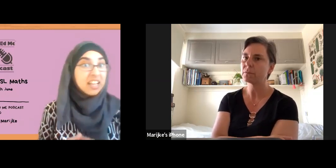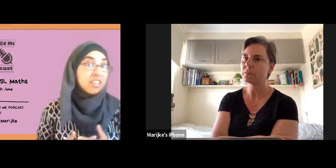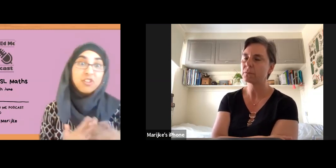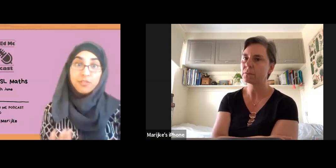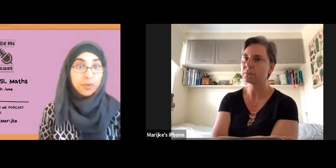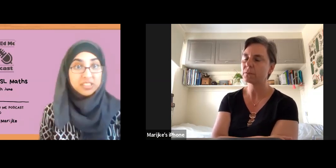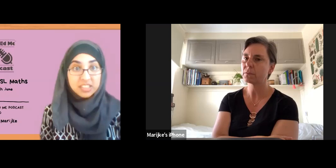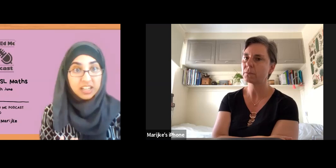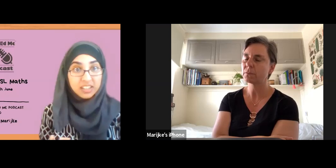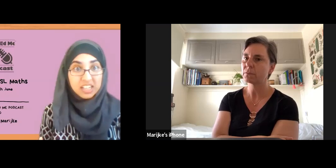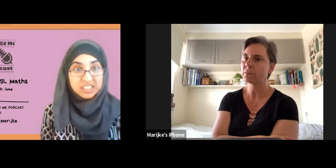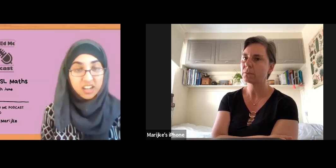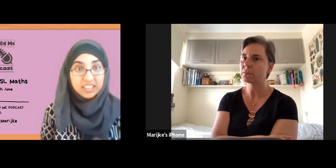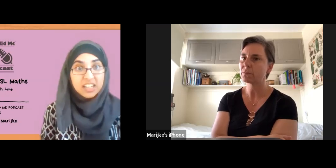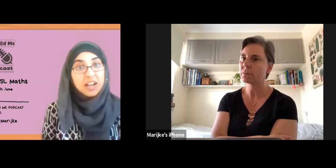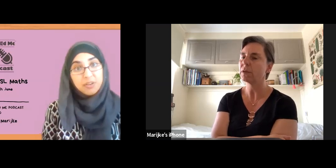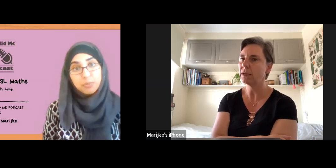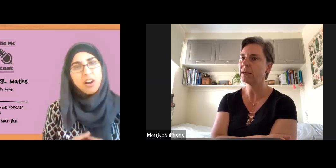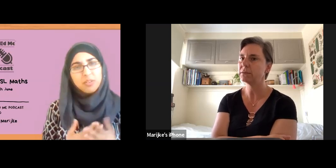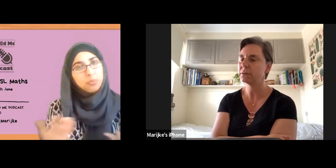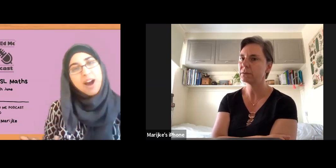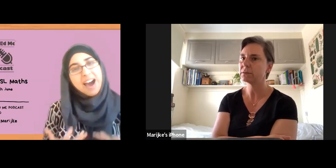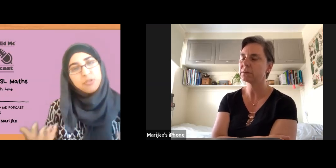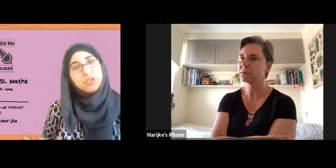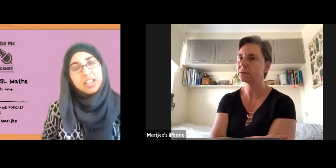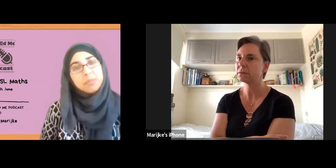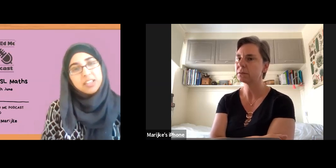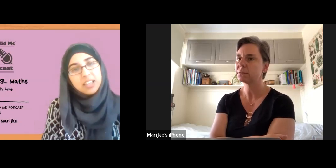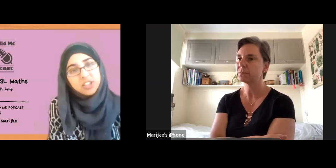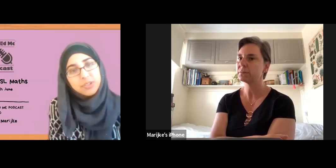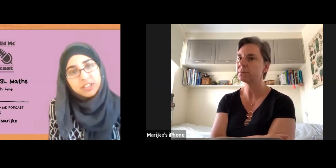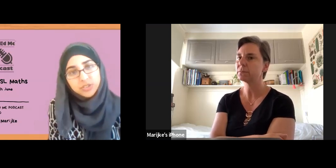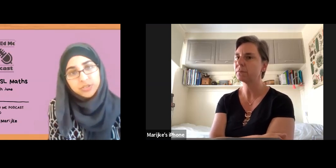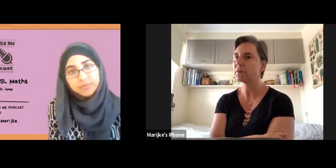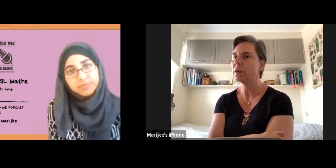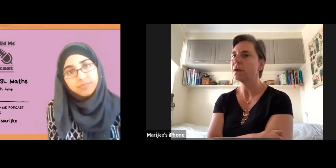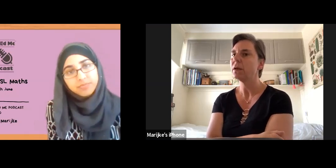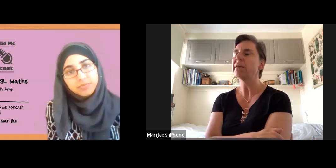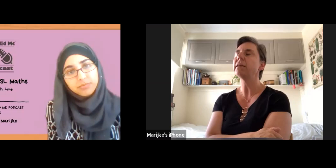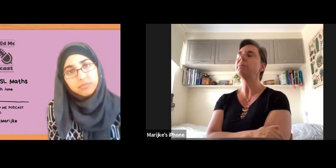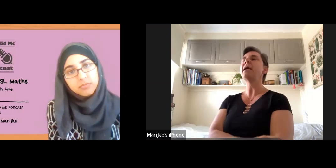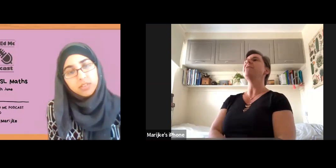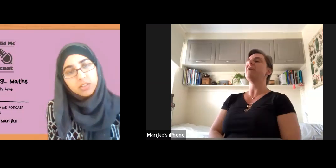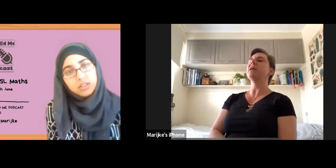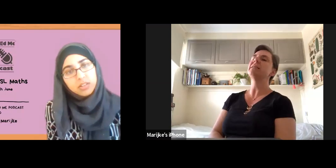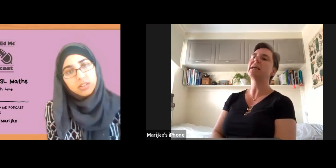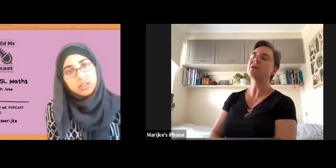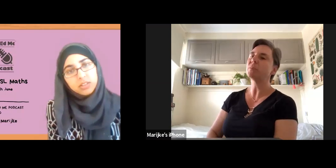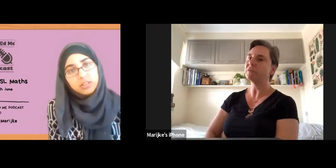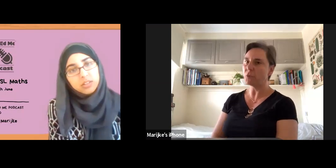they're not fluent in sign? Yeah. How could they be engaging with their children? I think the main thing is to get on top of the